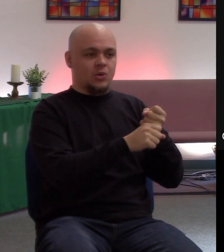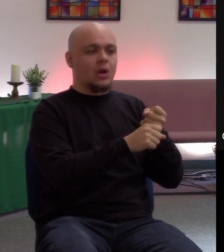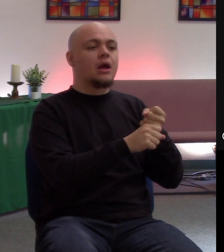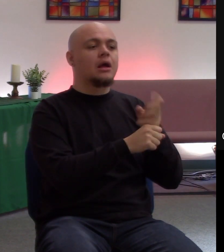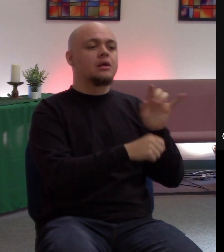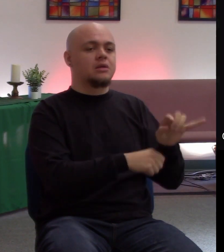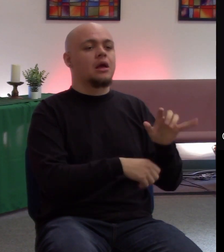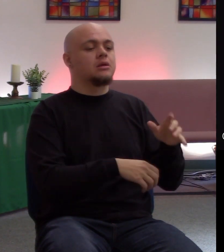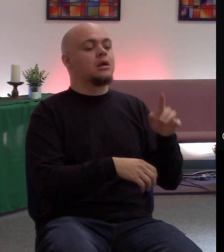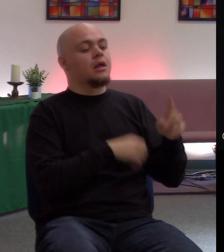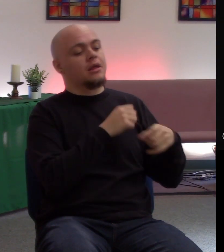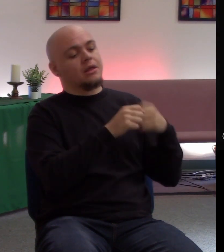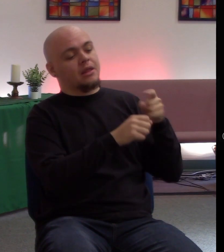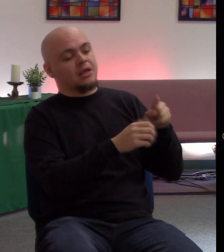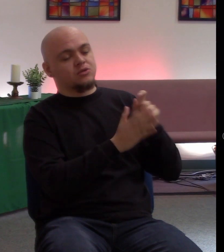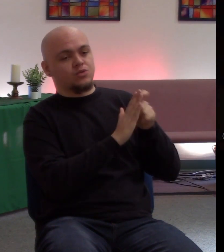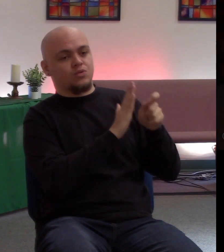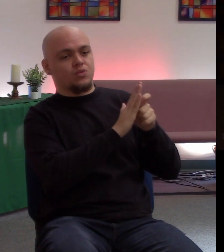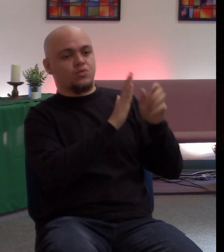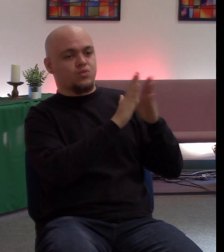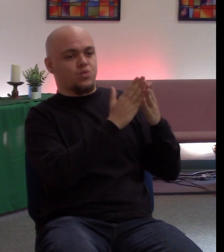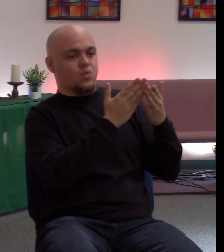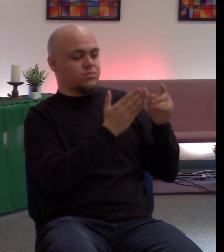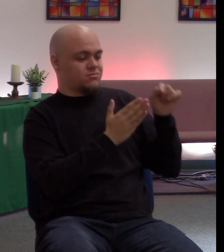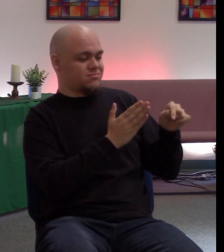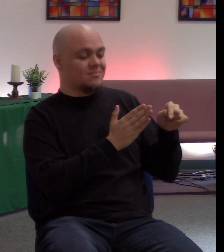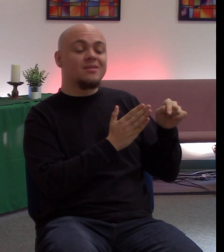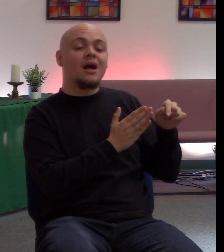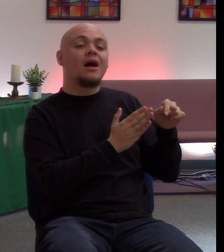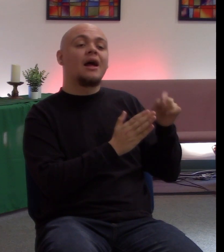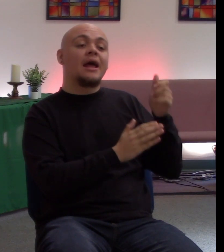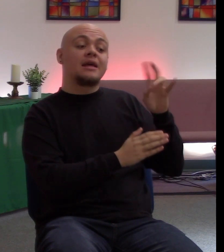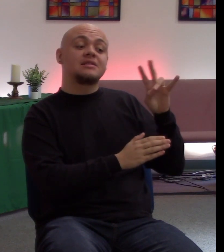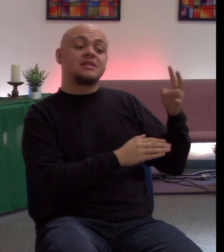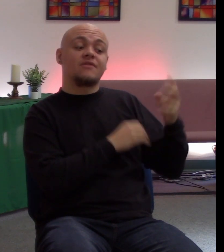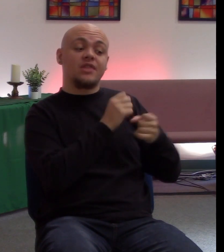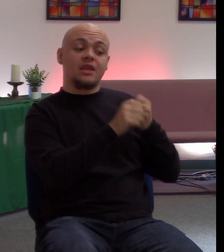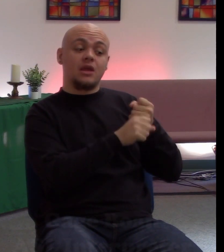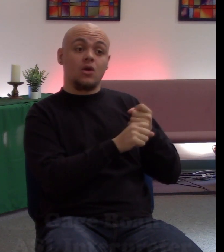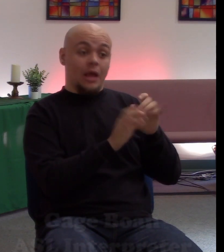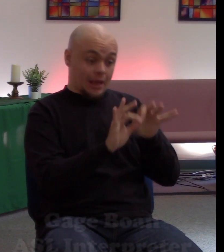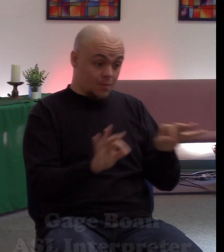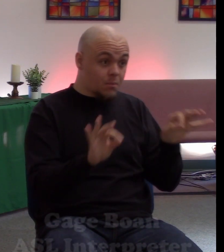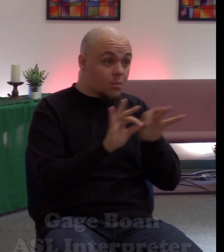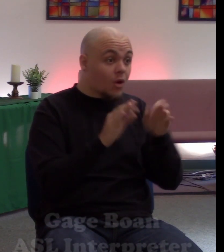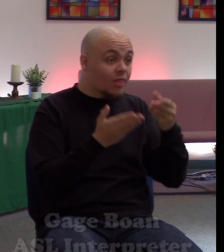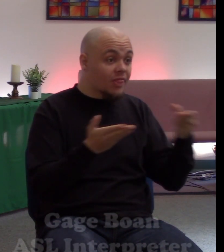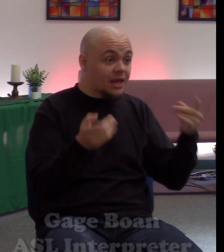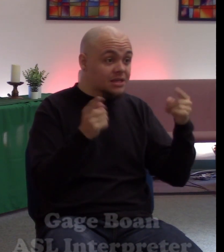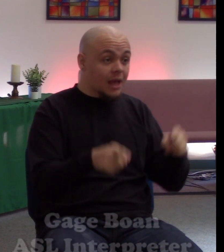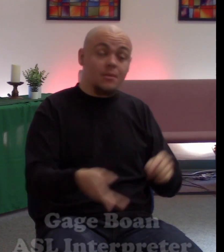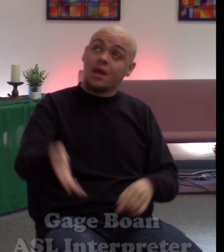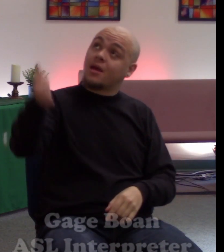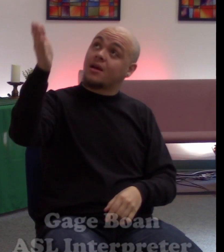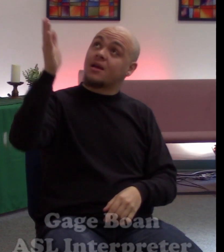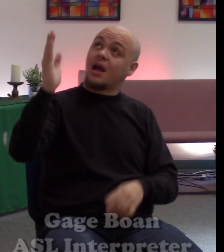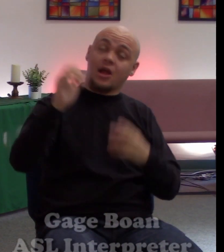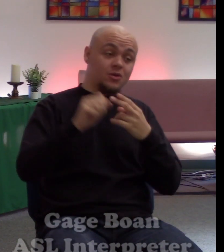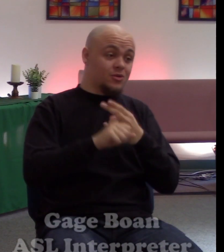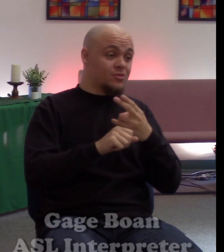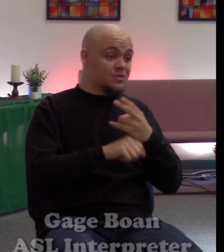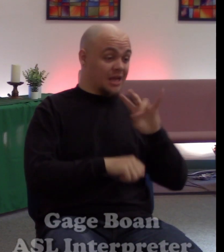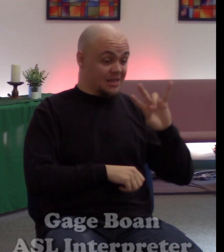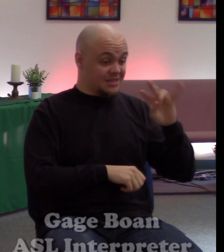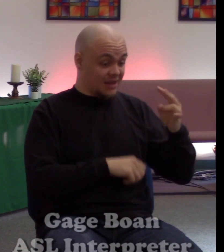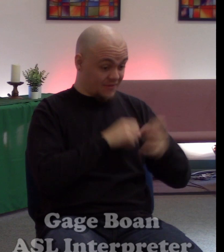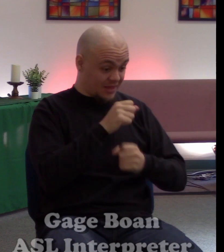Jewish calendar. Every 7th year is a sabbatical year. And according to this particular author, Jonathan Cahn, every 7th year, significant things